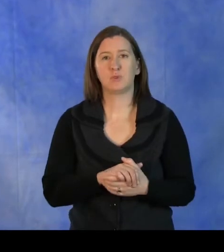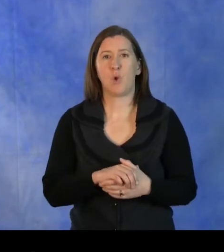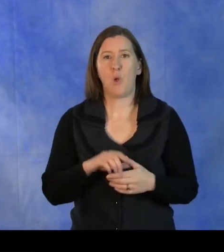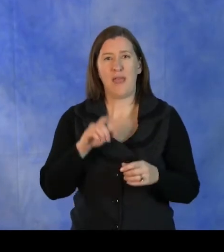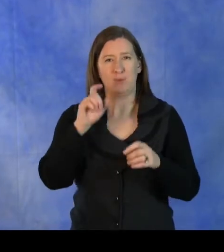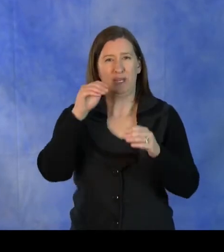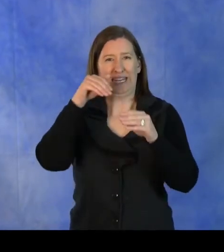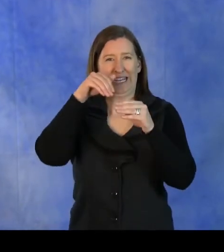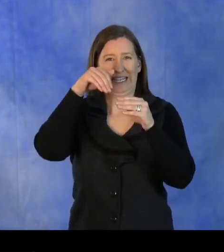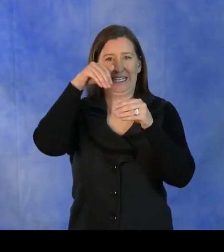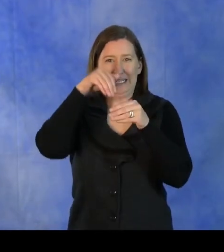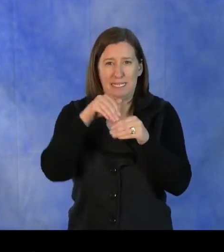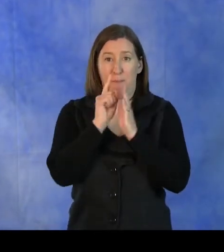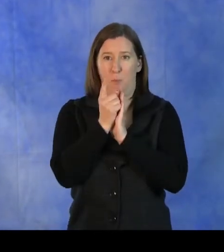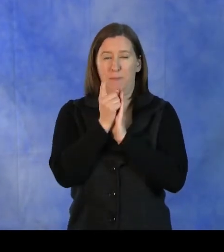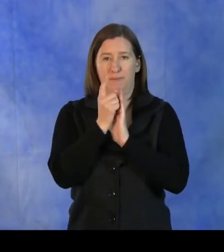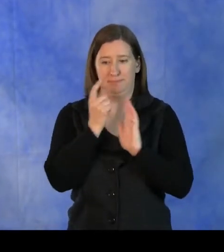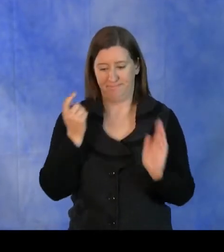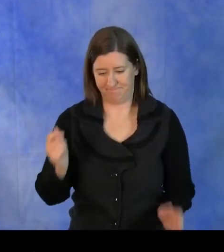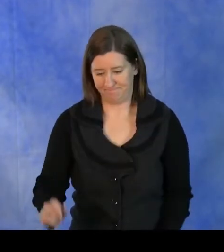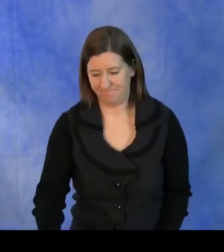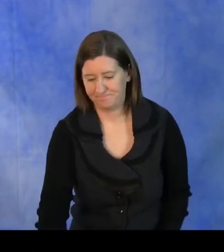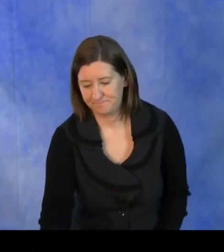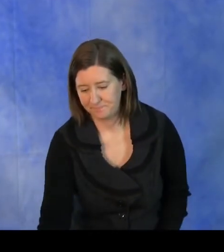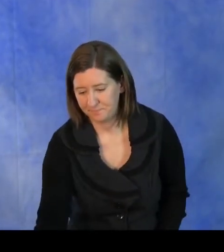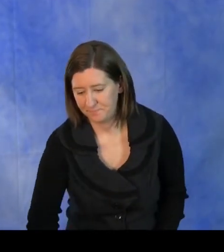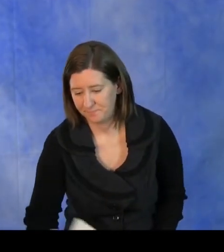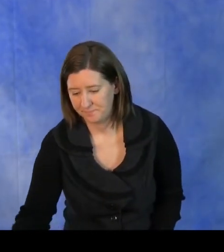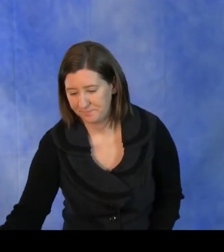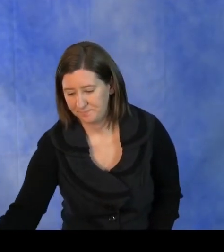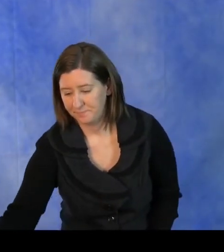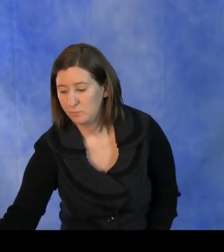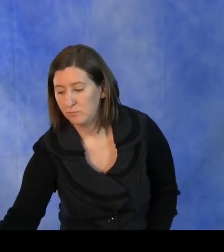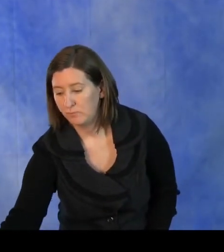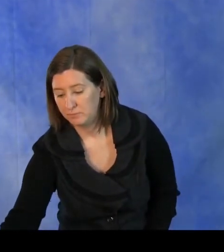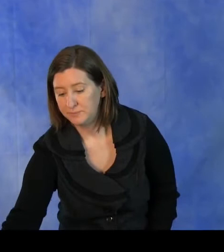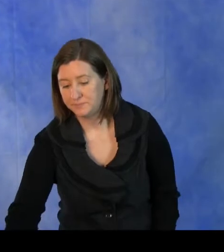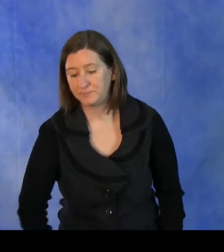touch nicely instead. So it has to be in that moment.